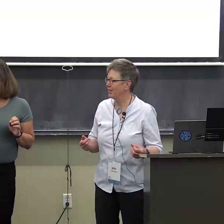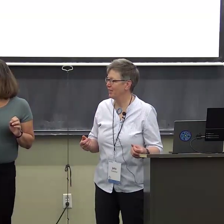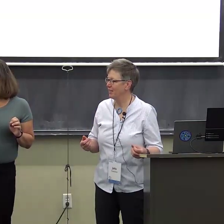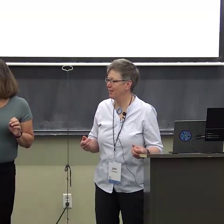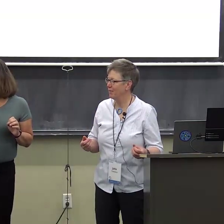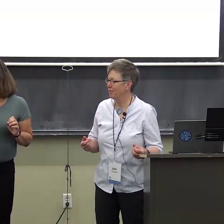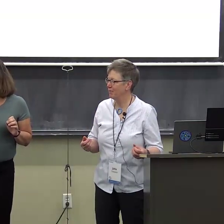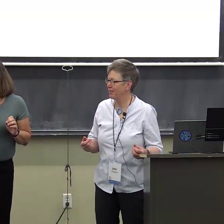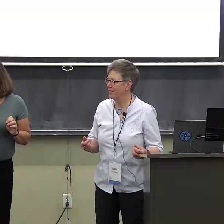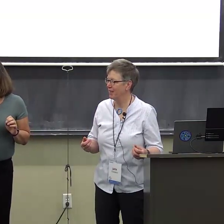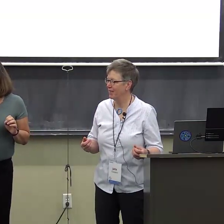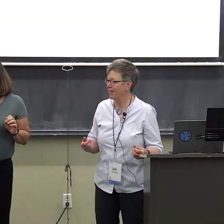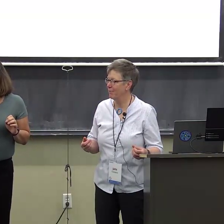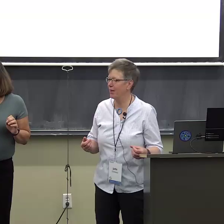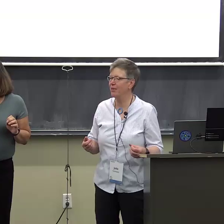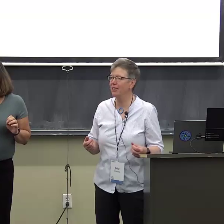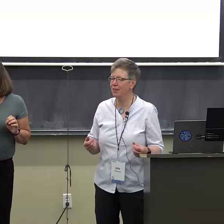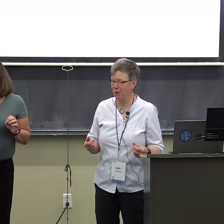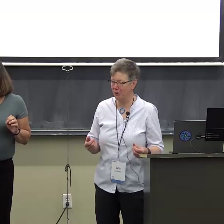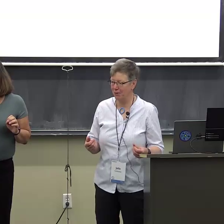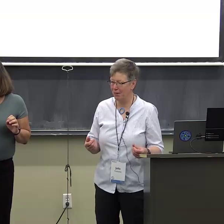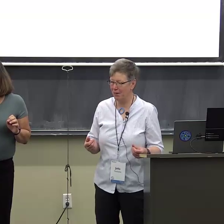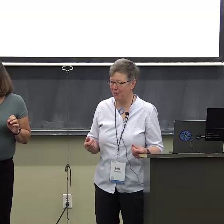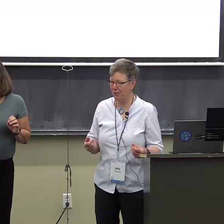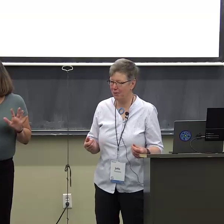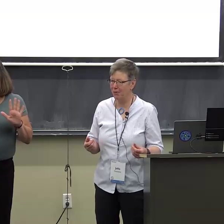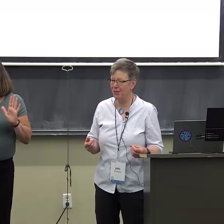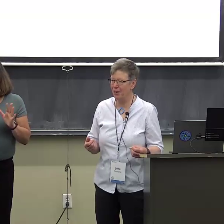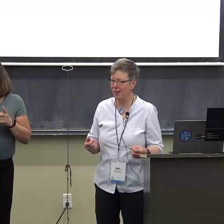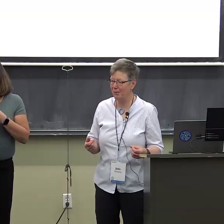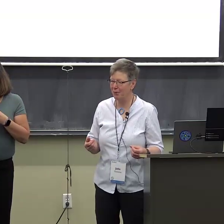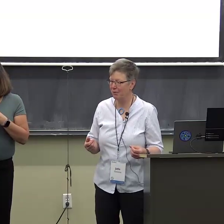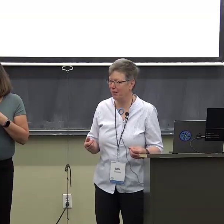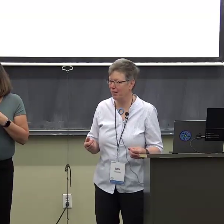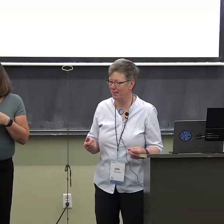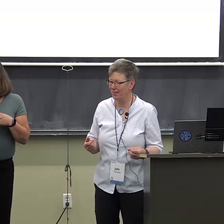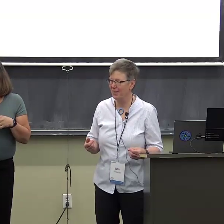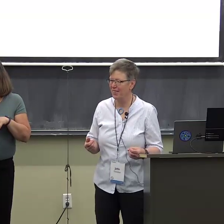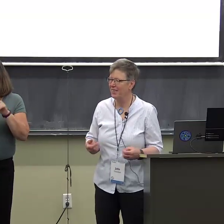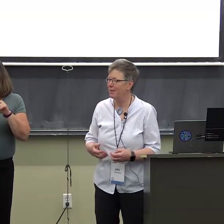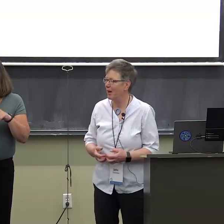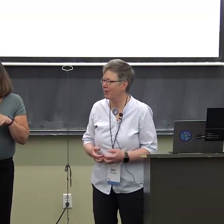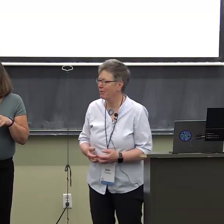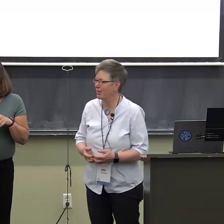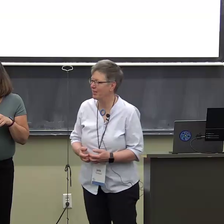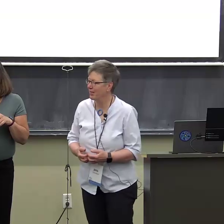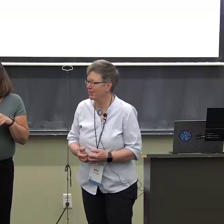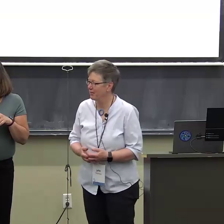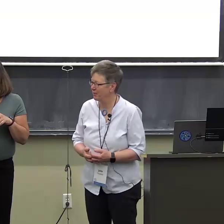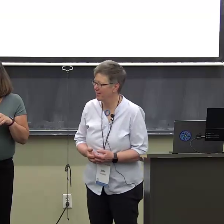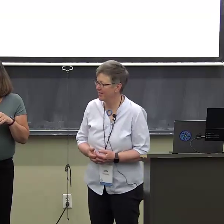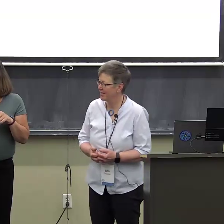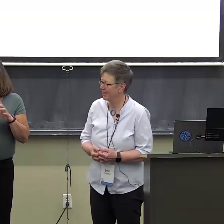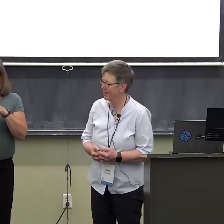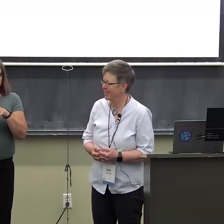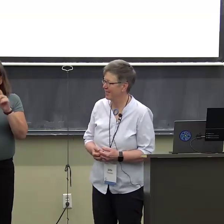I'm going to, apparently though, a lot of you were not able to find the background material.